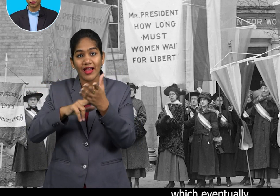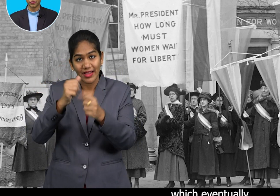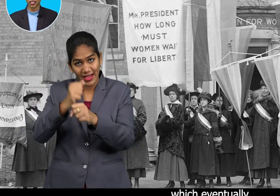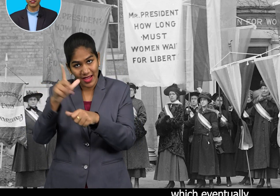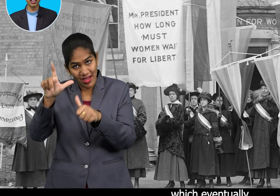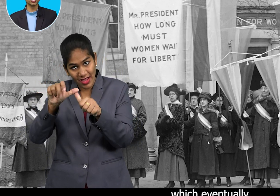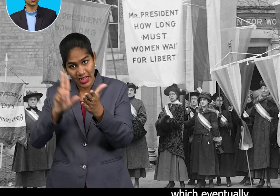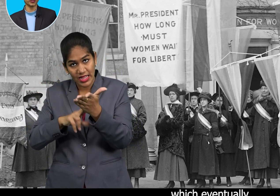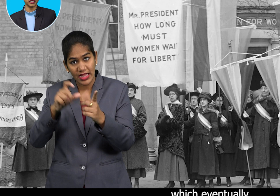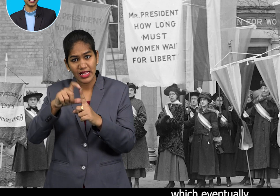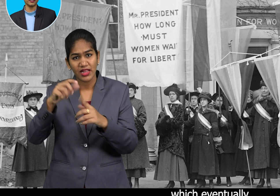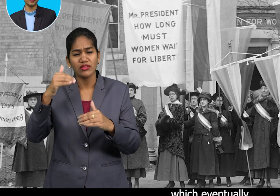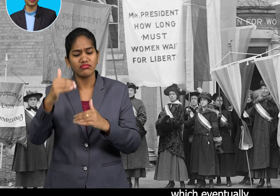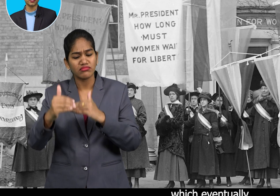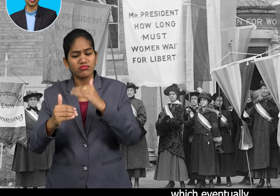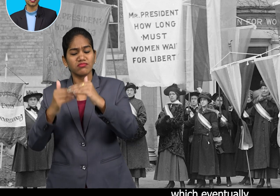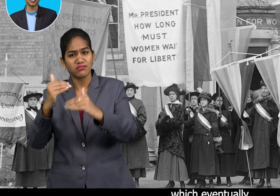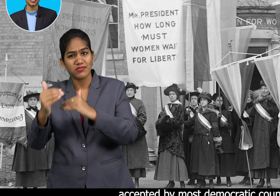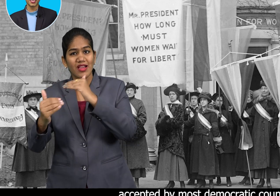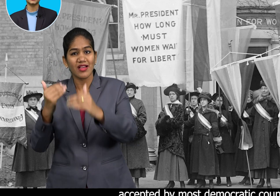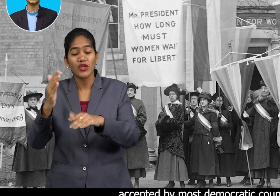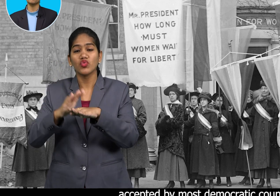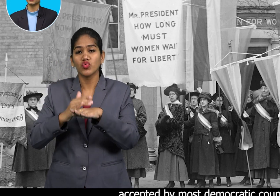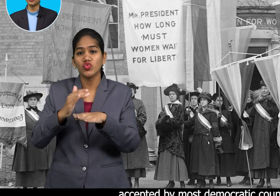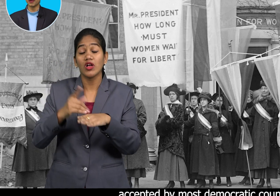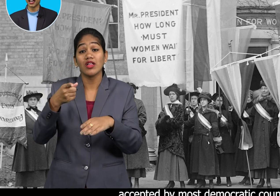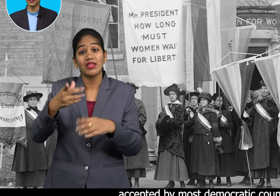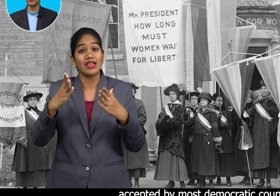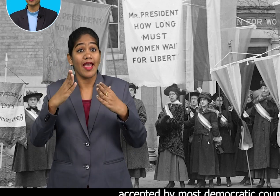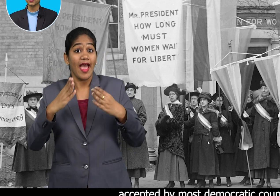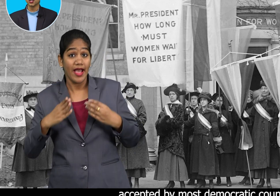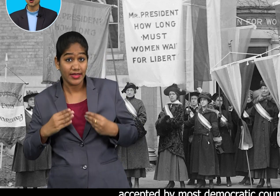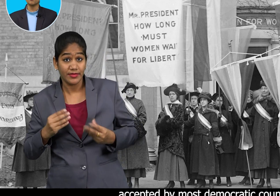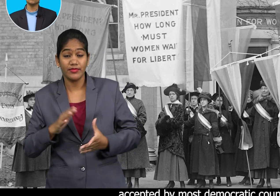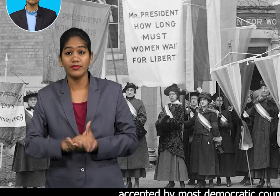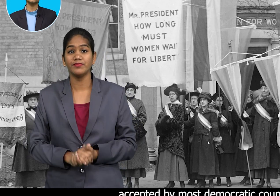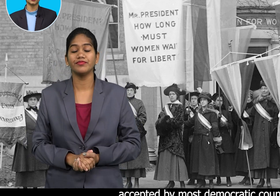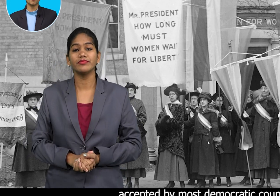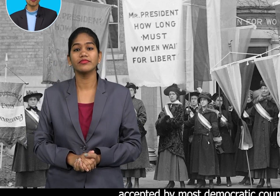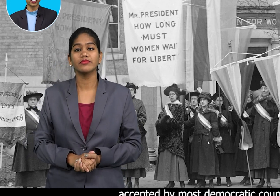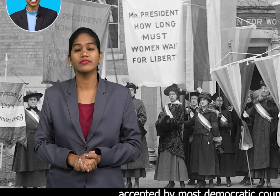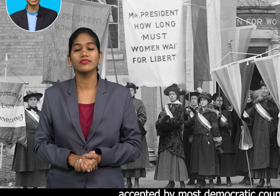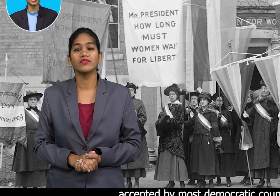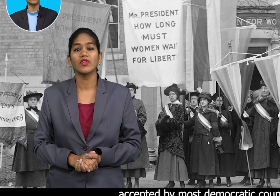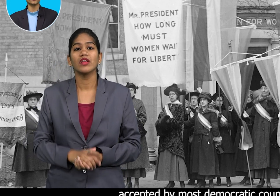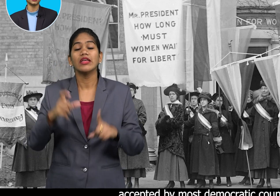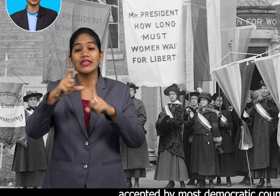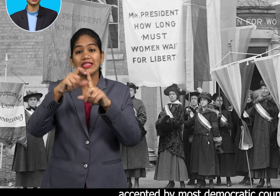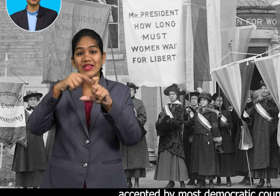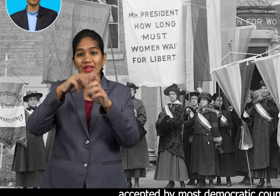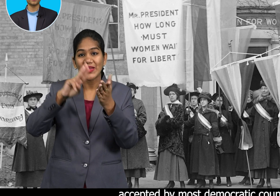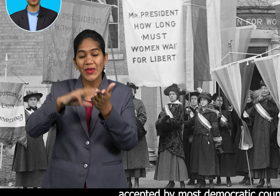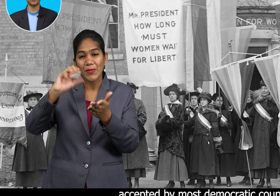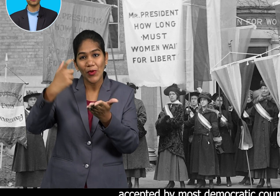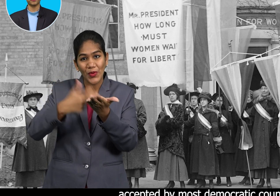which eventually accepted by most democratic countries.